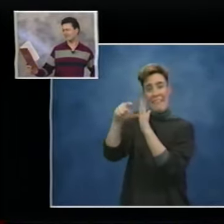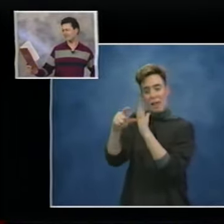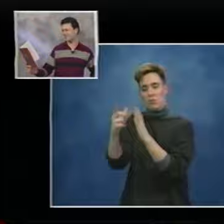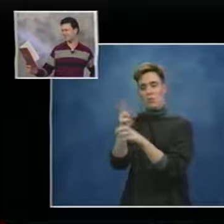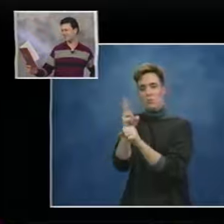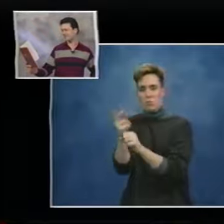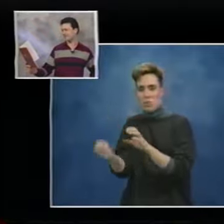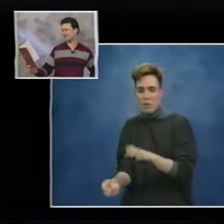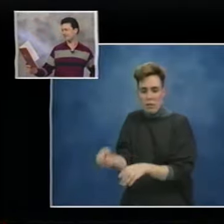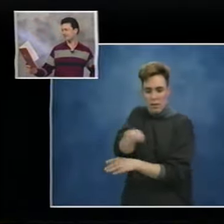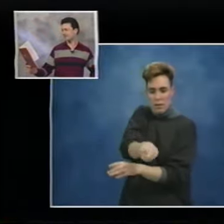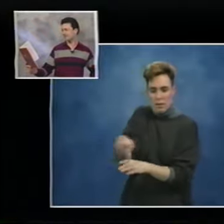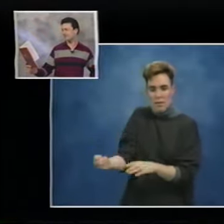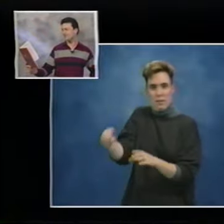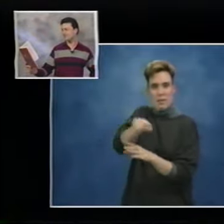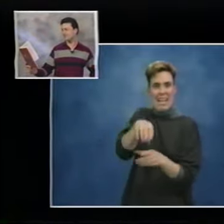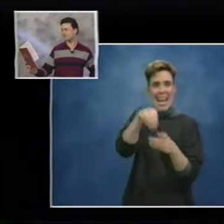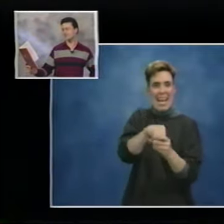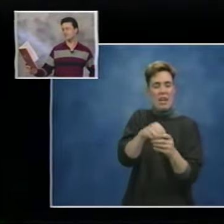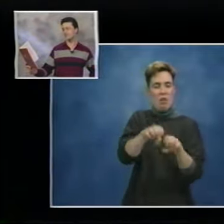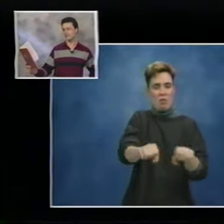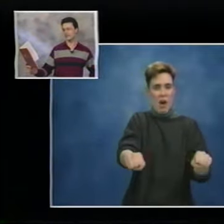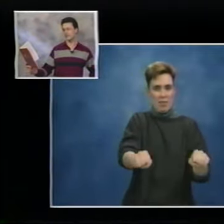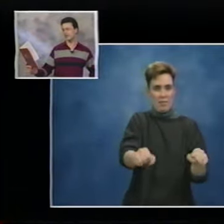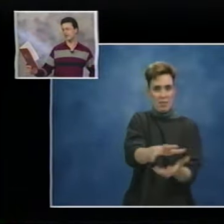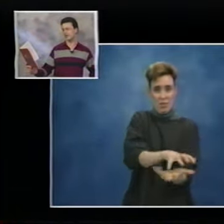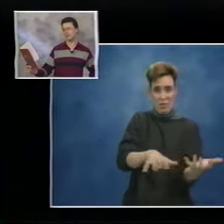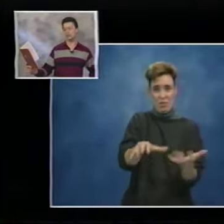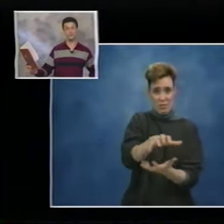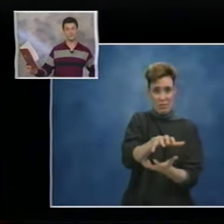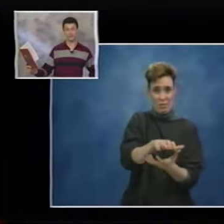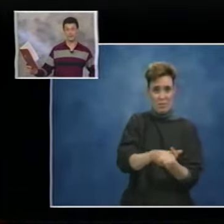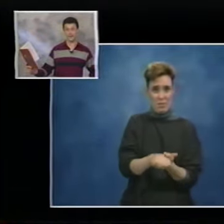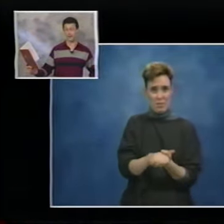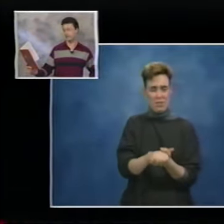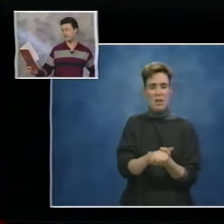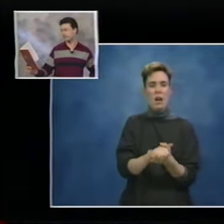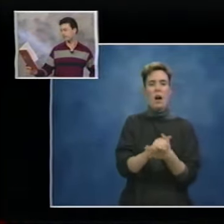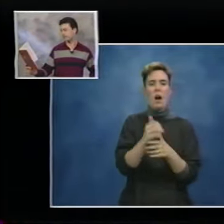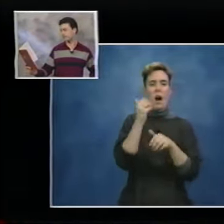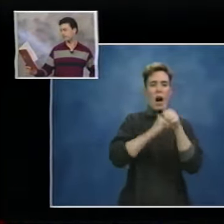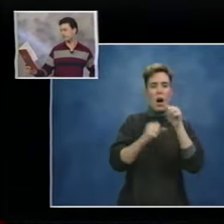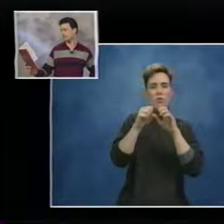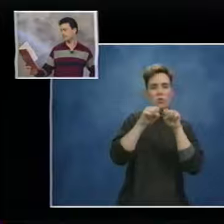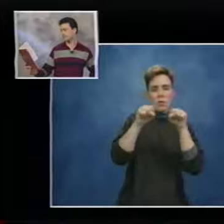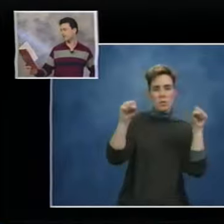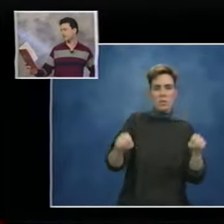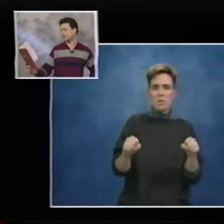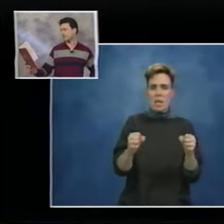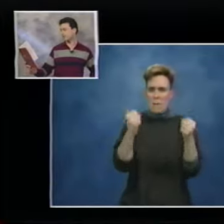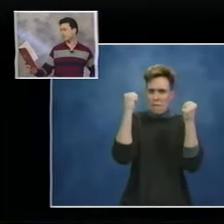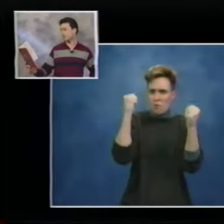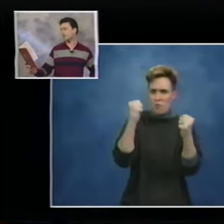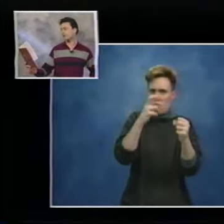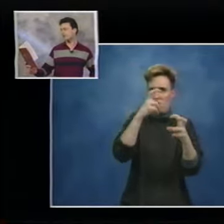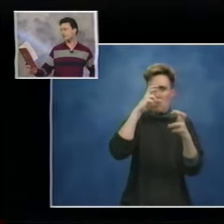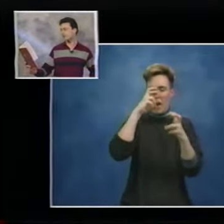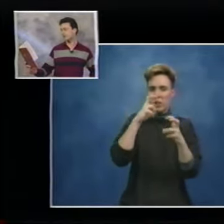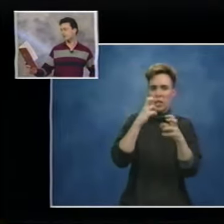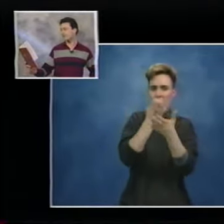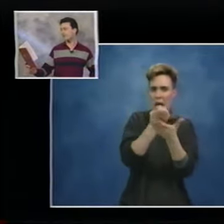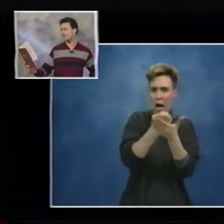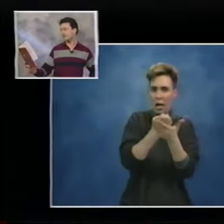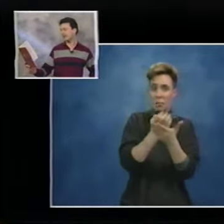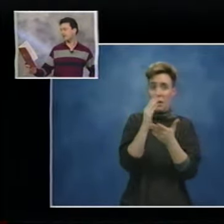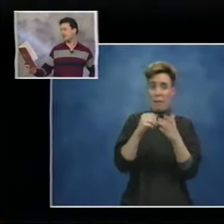the sausage. Under the system of rigid economy, which the packers enforced, there were some